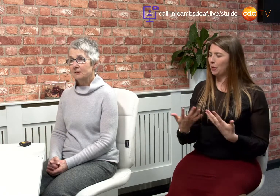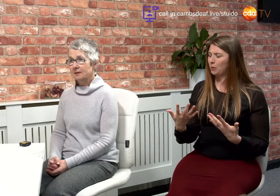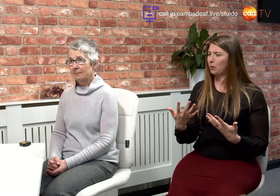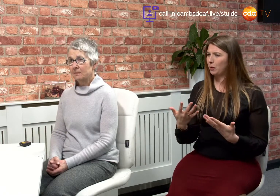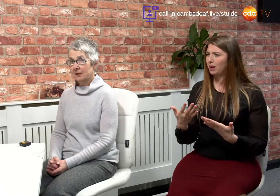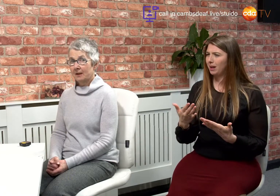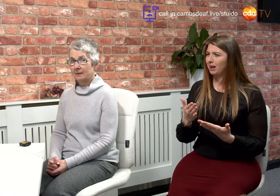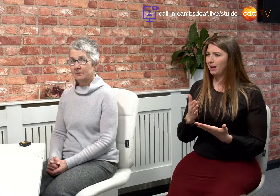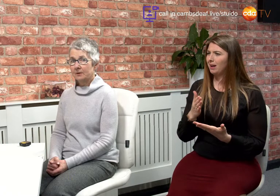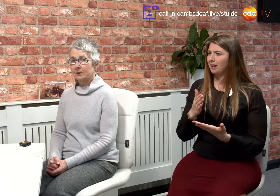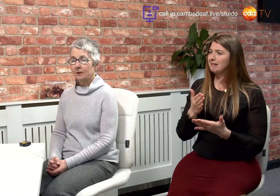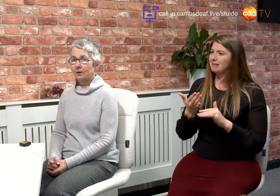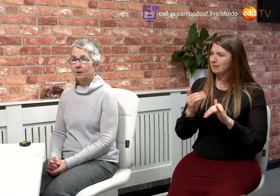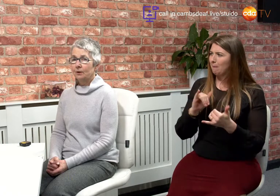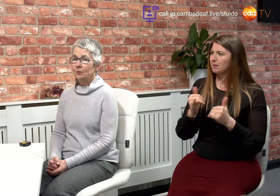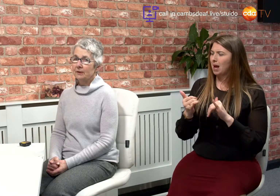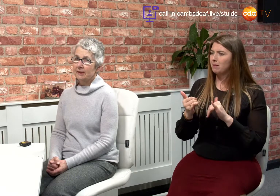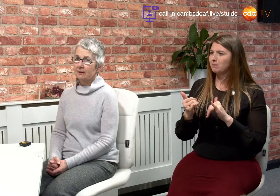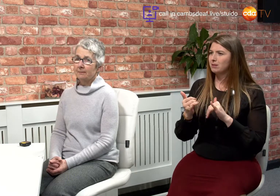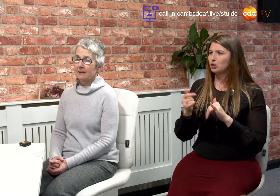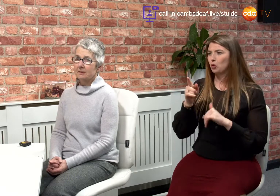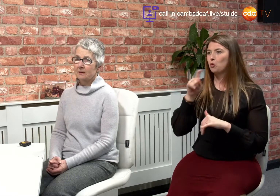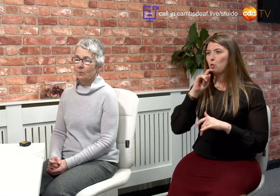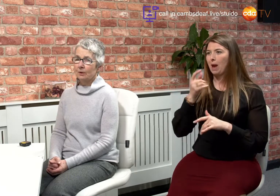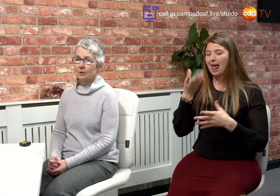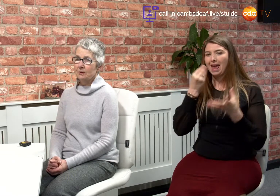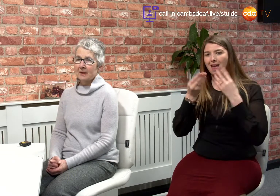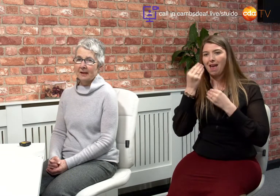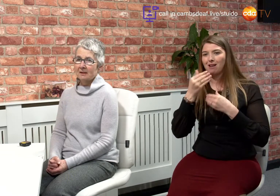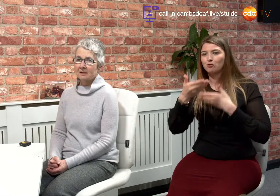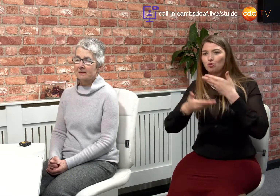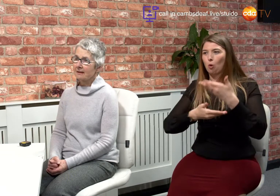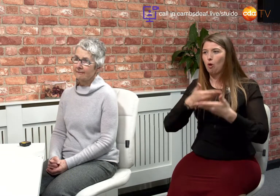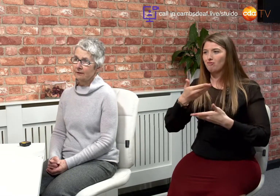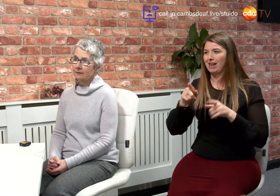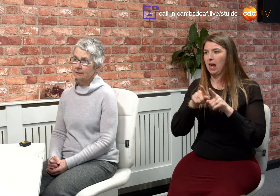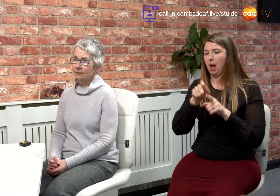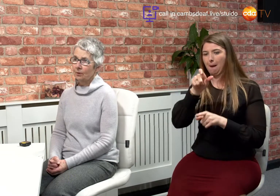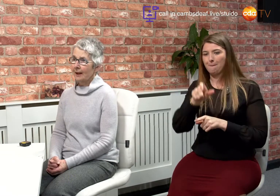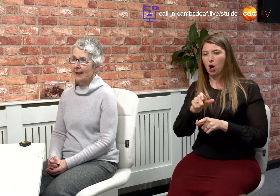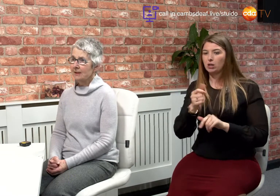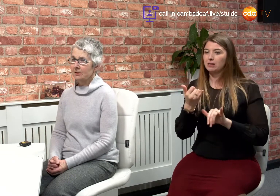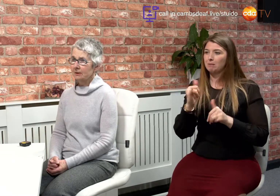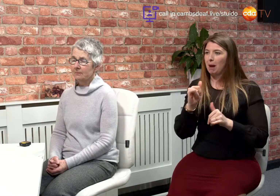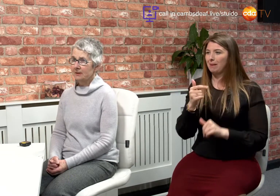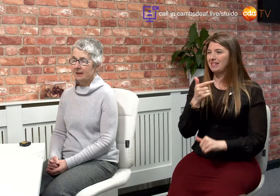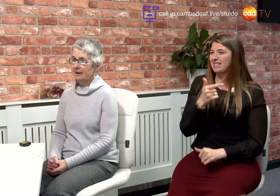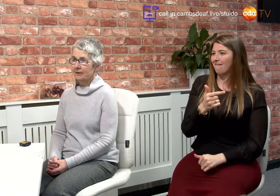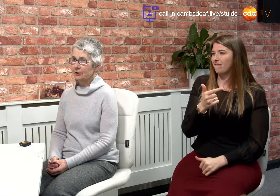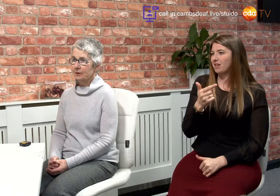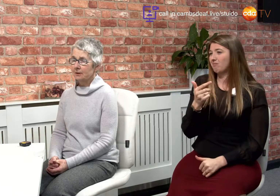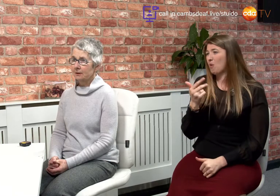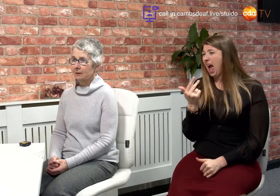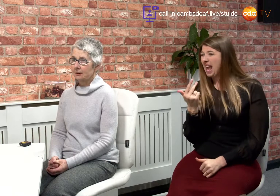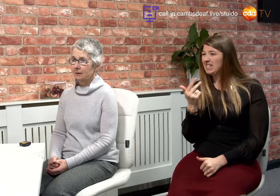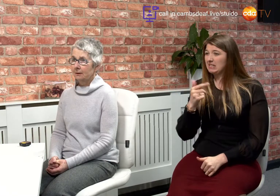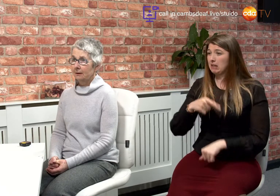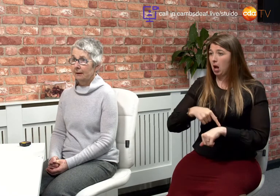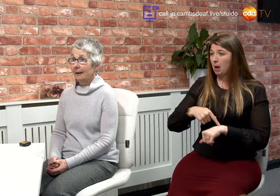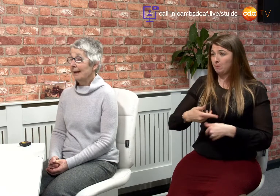So sometimes you would hear about someone who's had 7 or 8